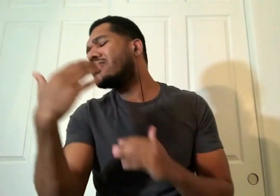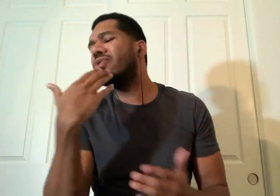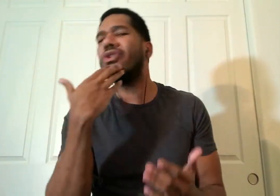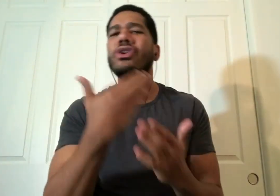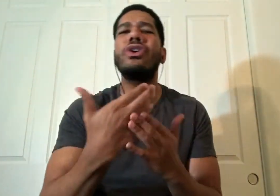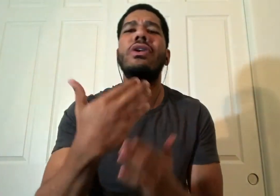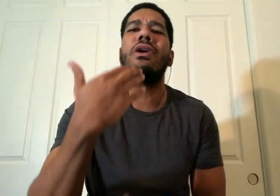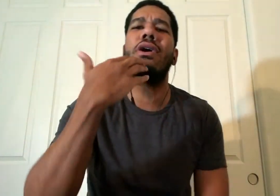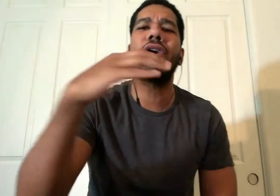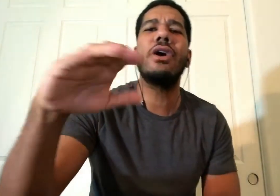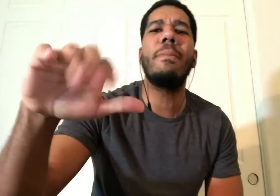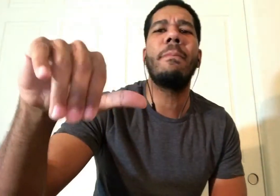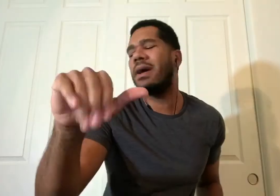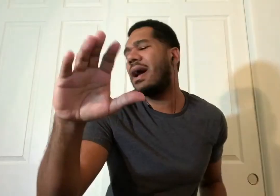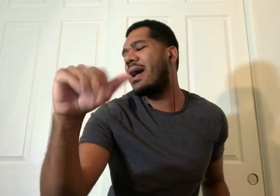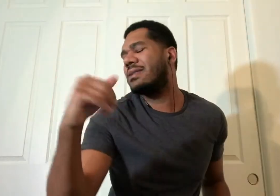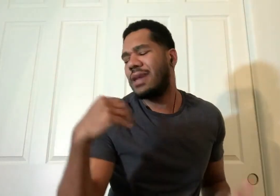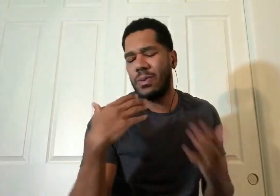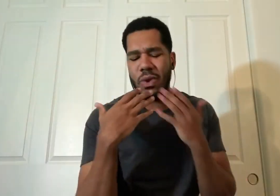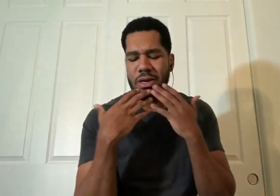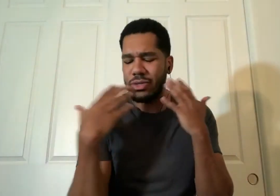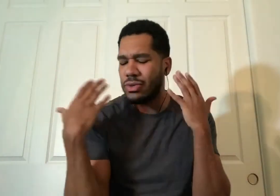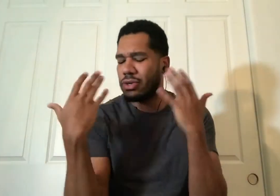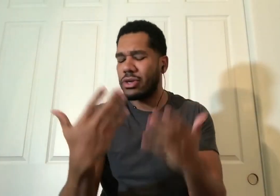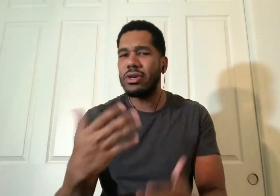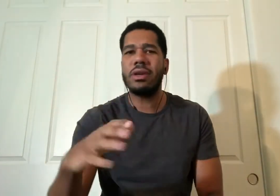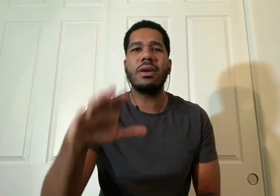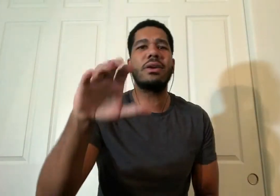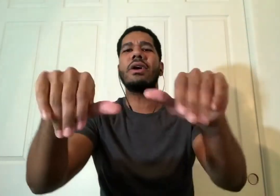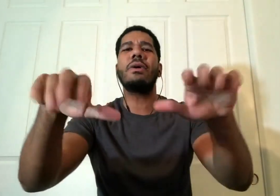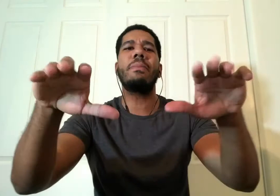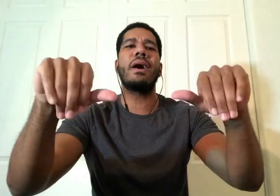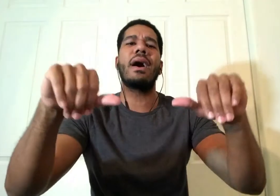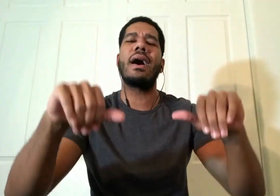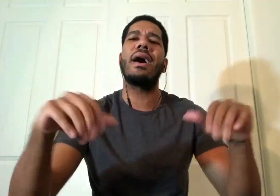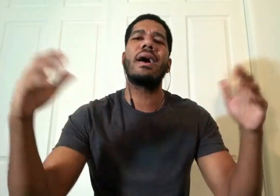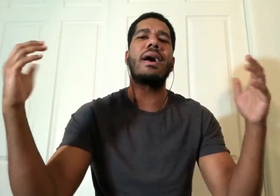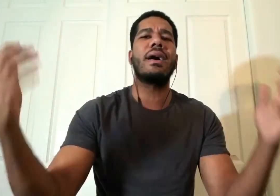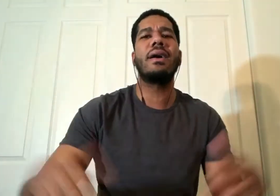too good at goodbyes. I'm way too good at goodbyes.